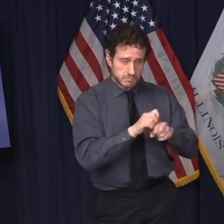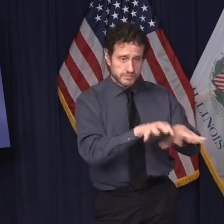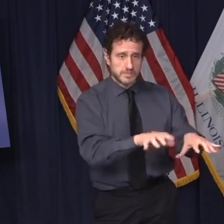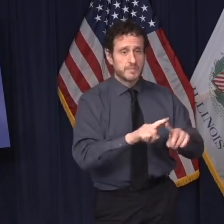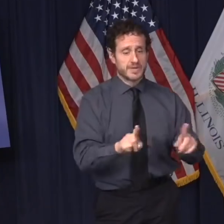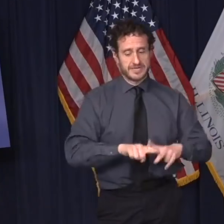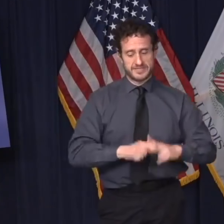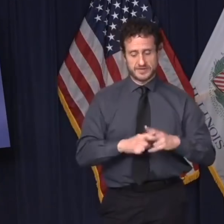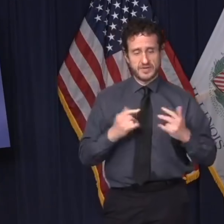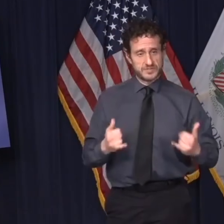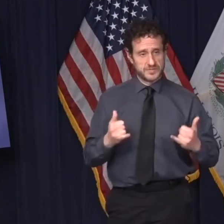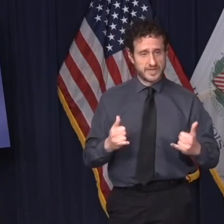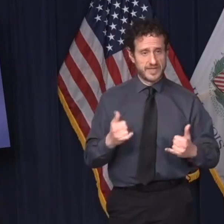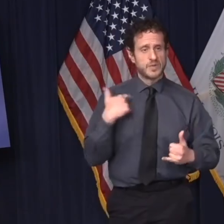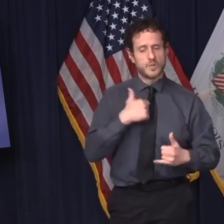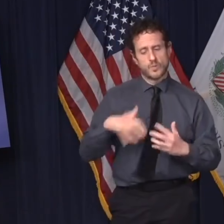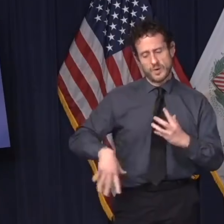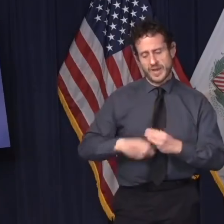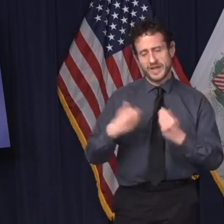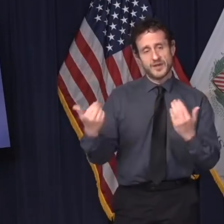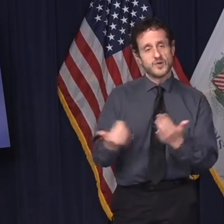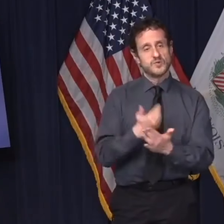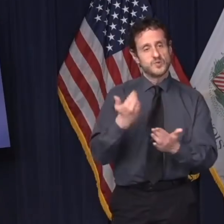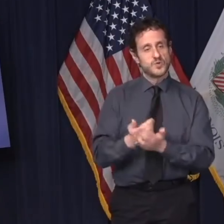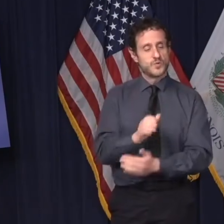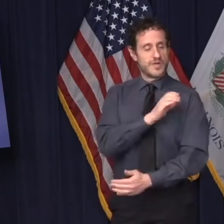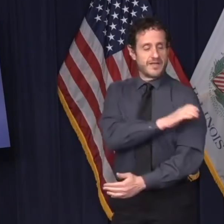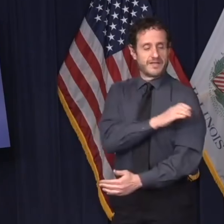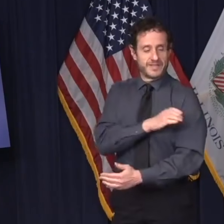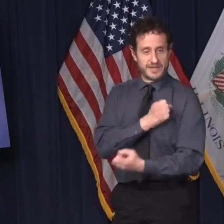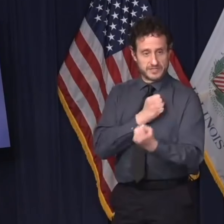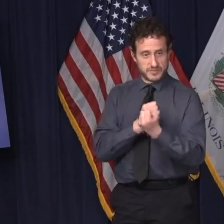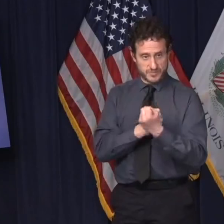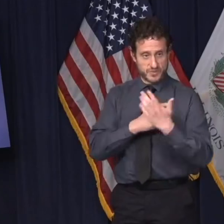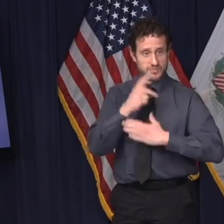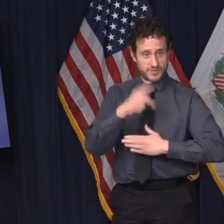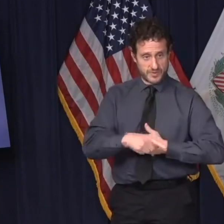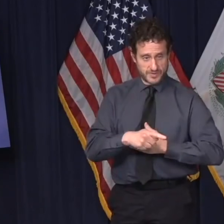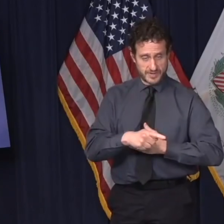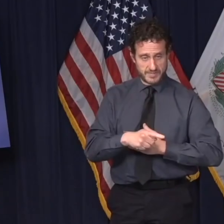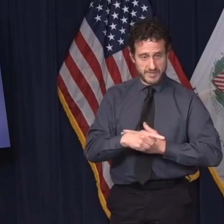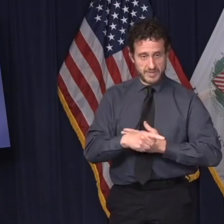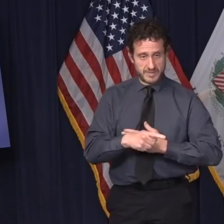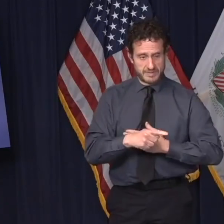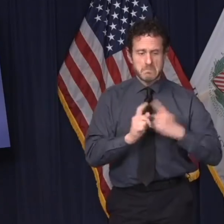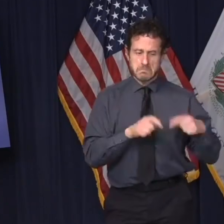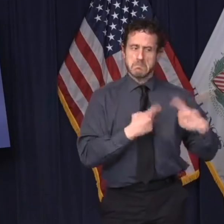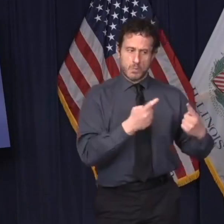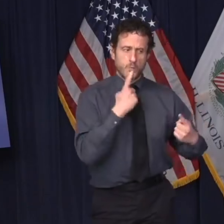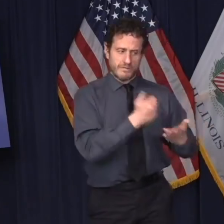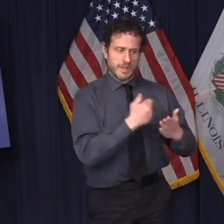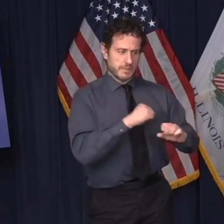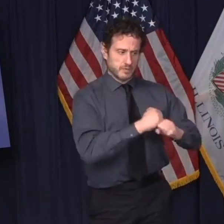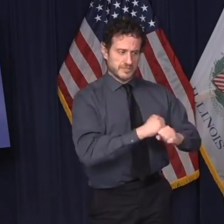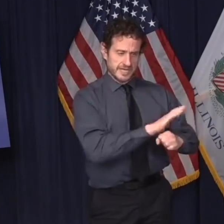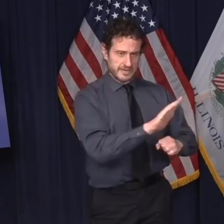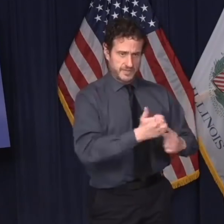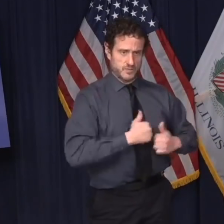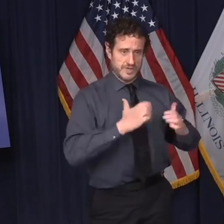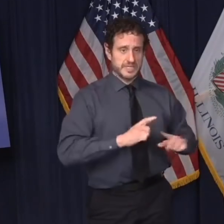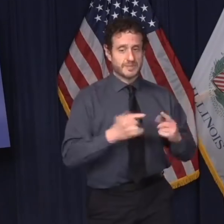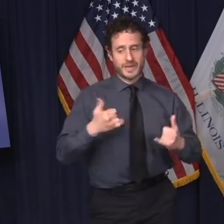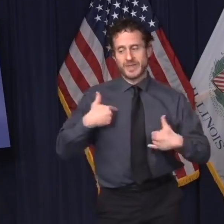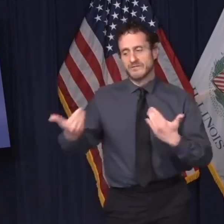beginning today, we're adding a new clinical support program to our ongoing protective efforts. Initially,